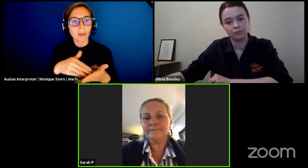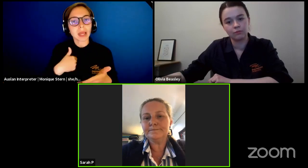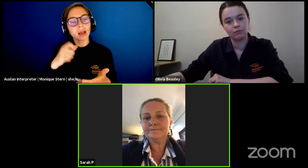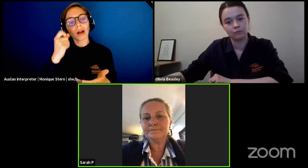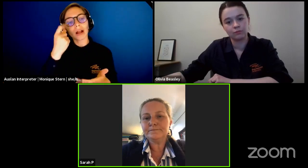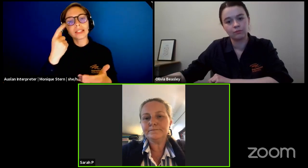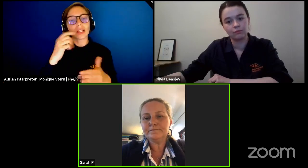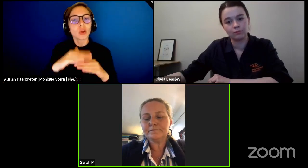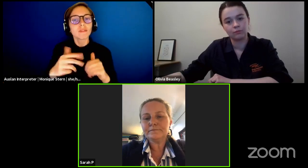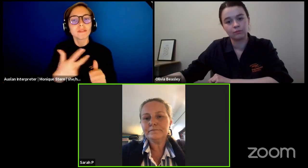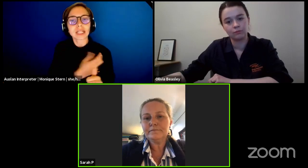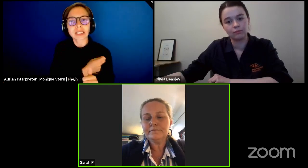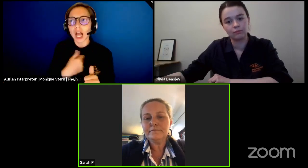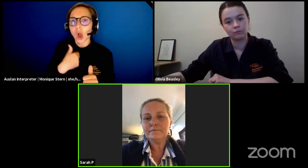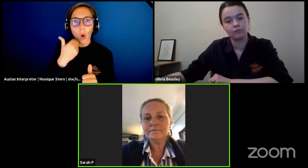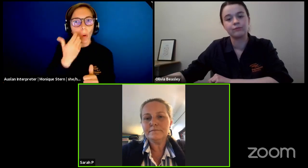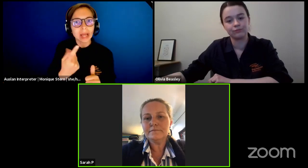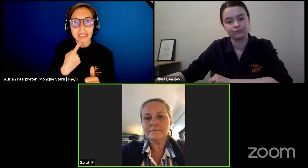go to.